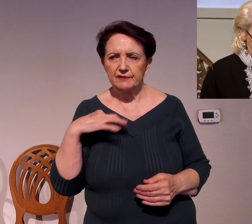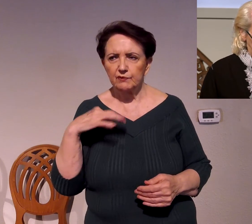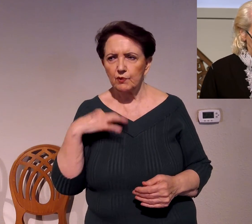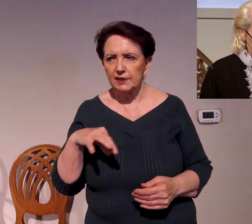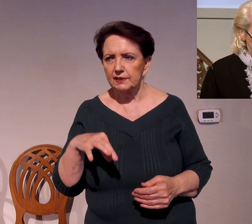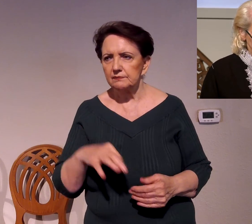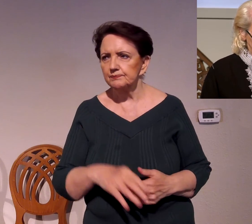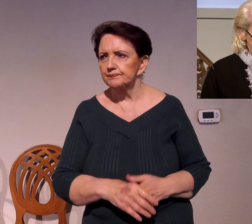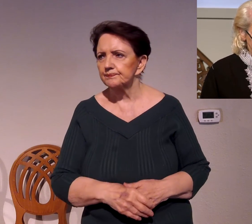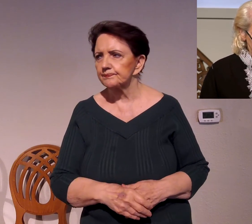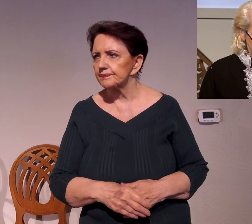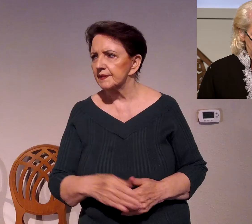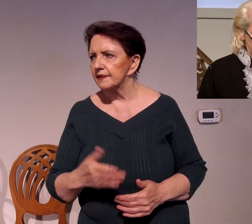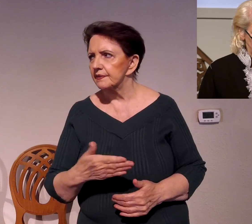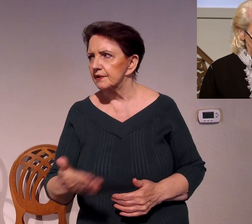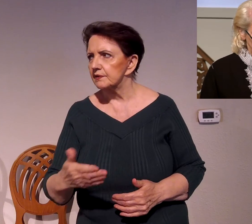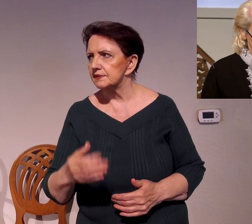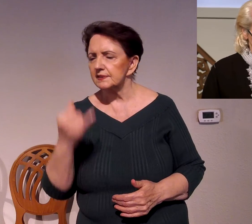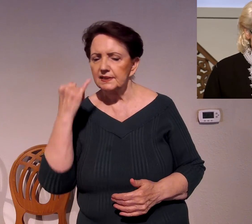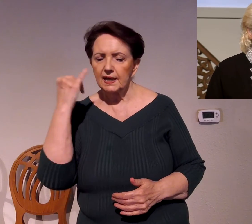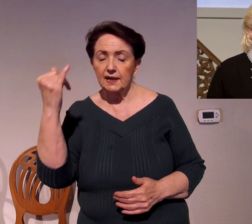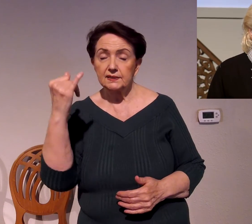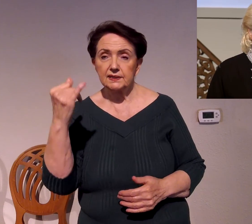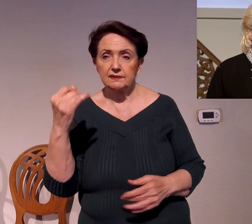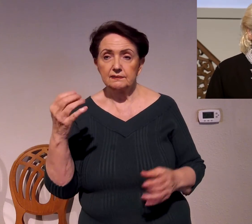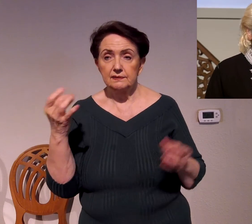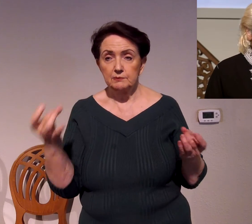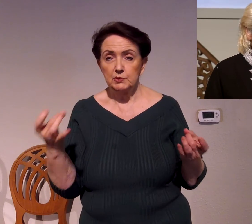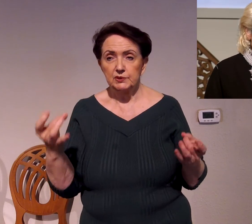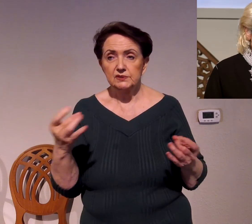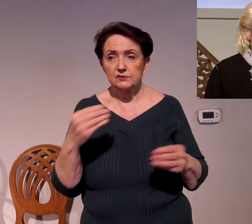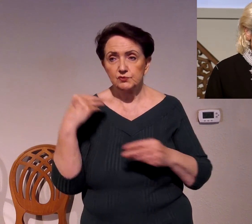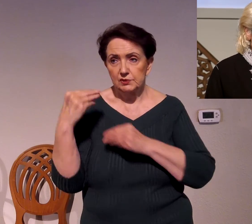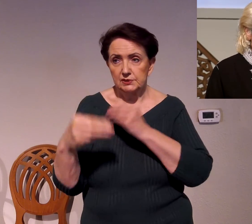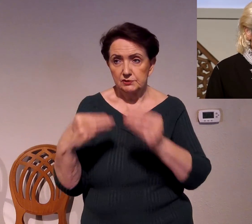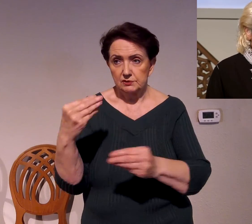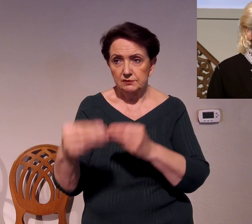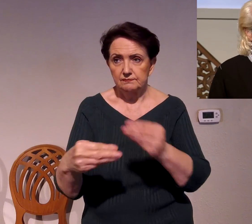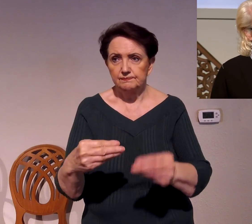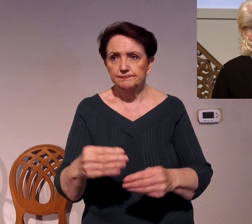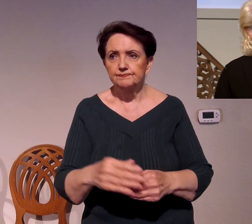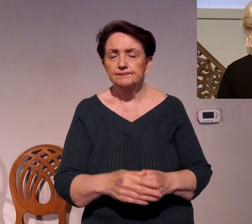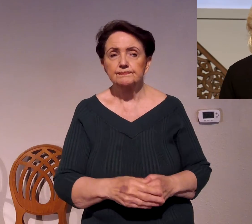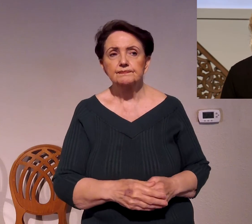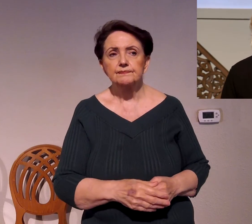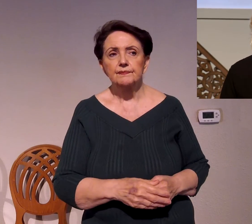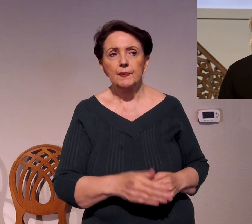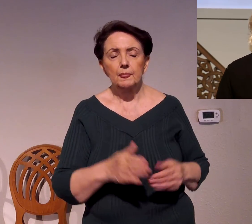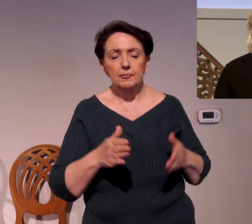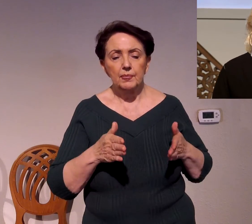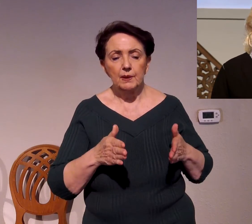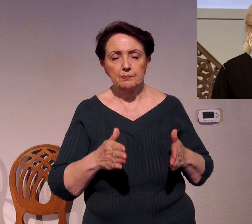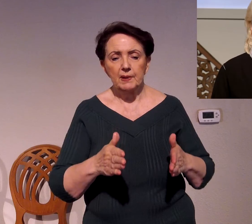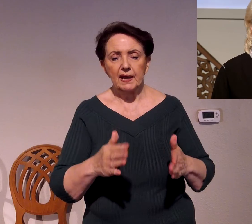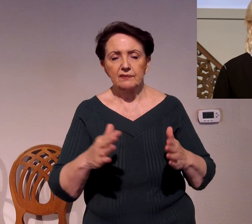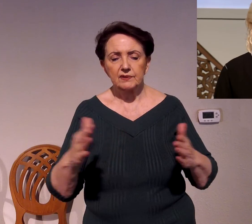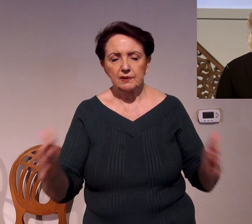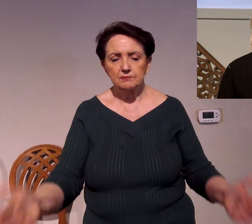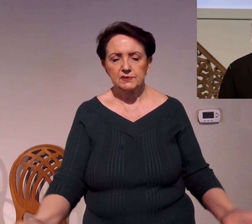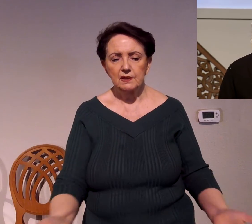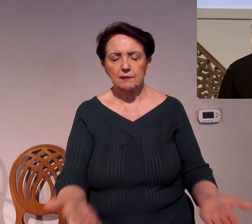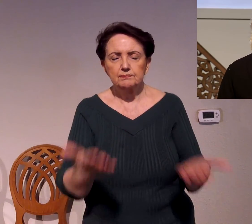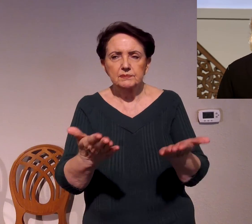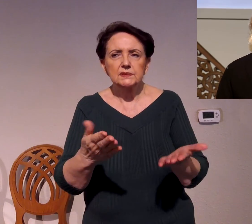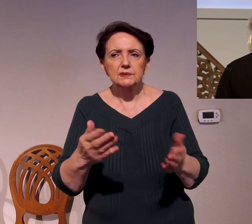But there is an idea in the Buddhist tradition that the path rises to meet your